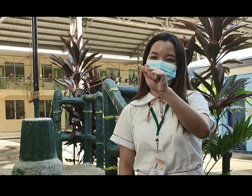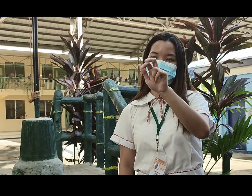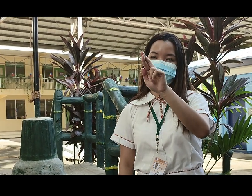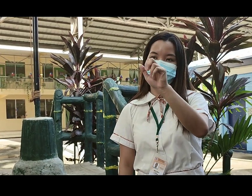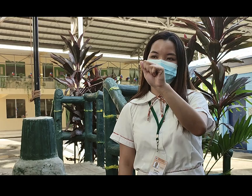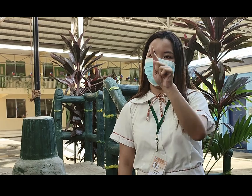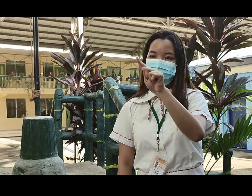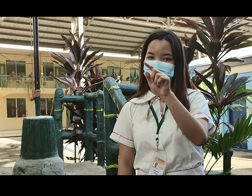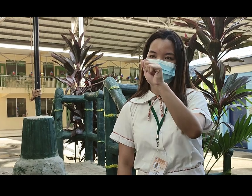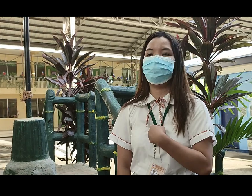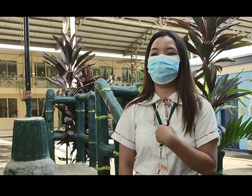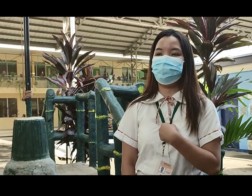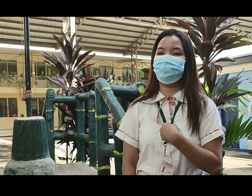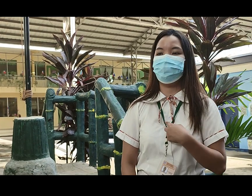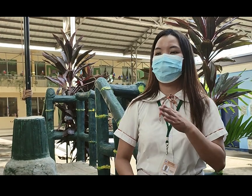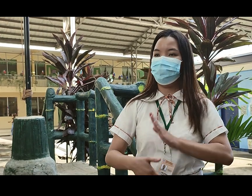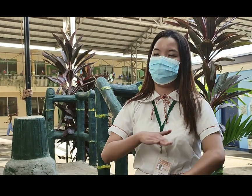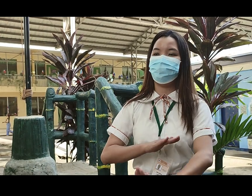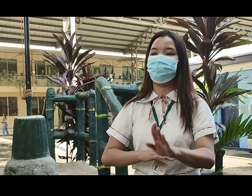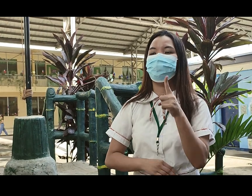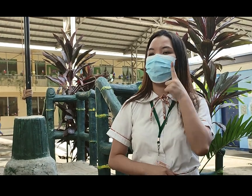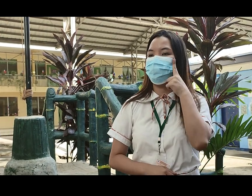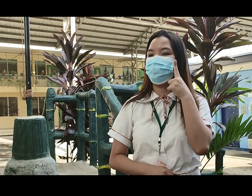Villara. I was born deaf.